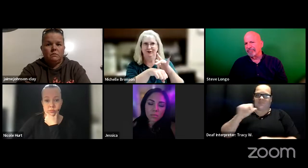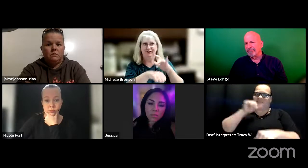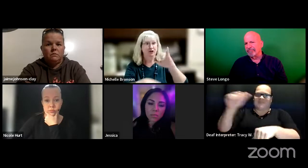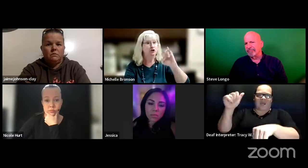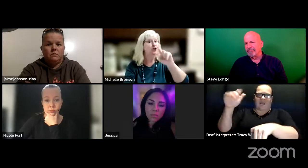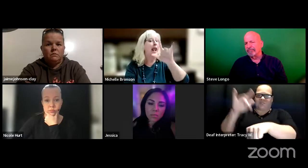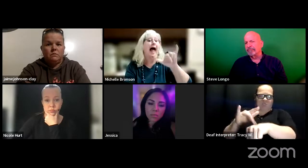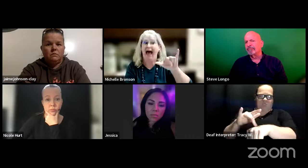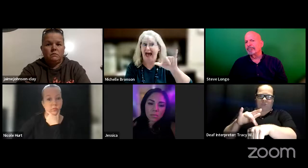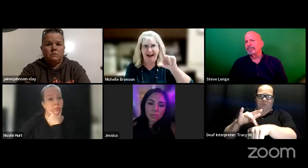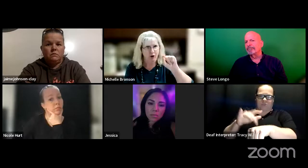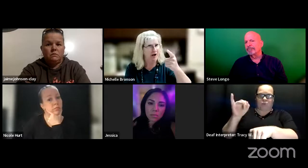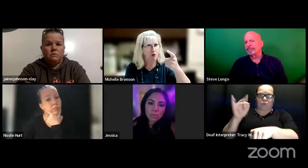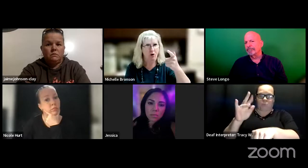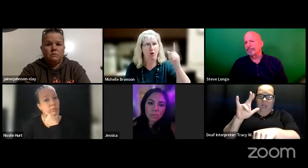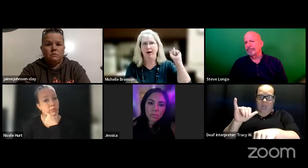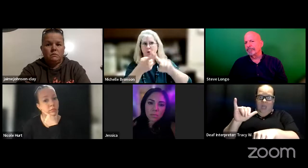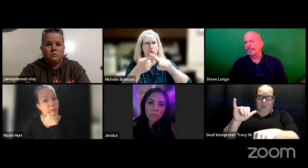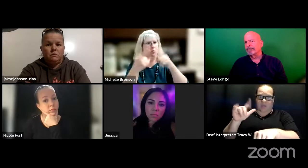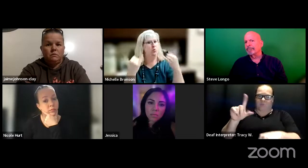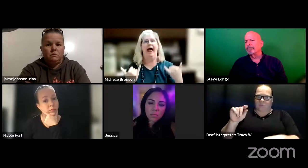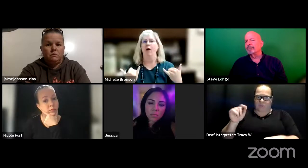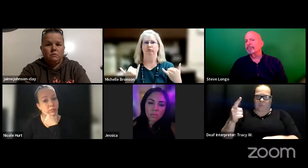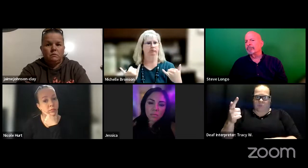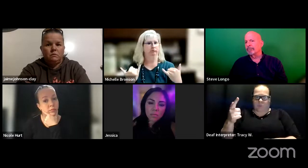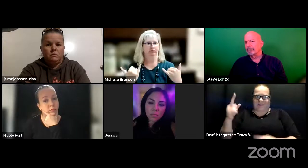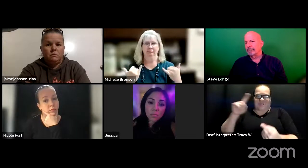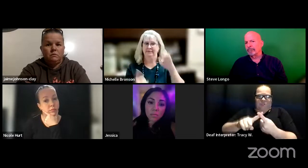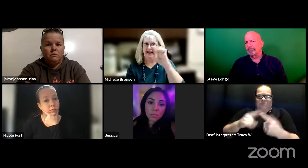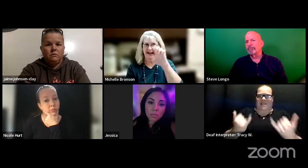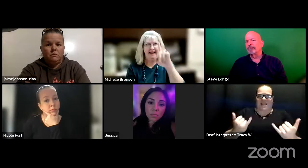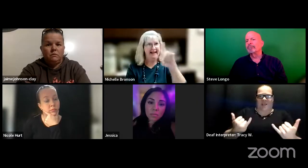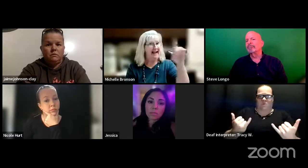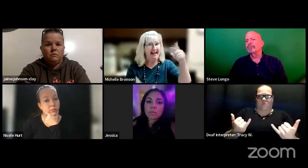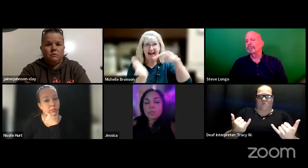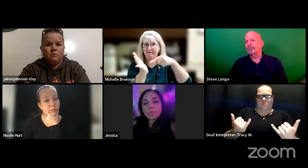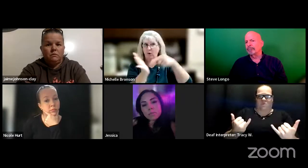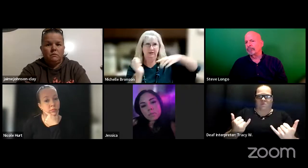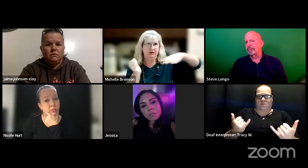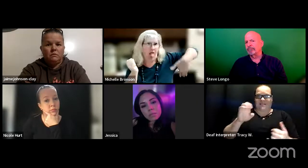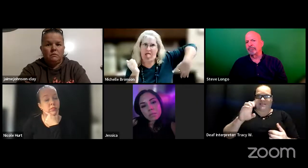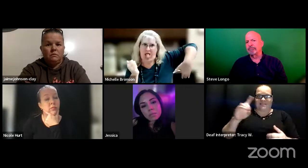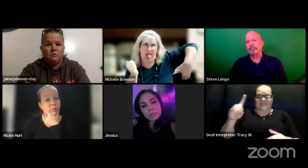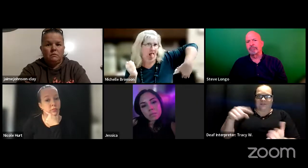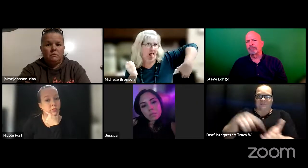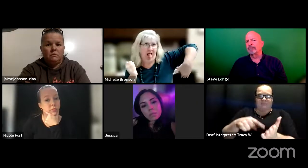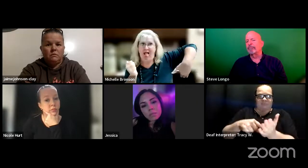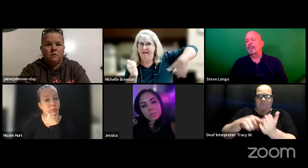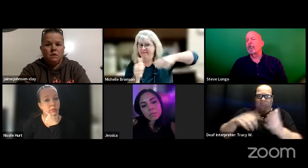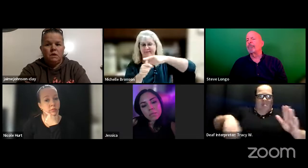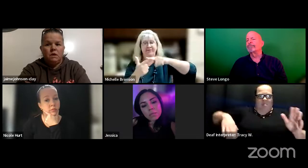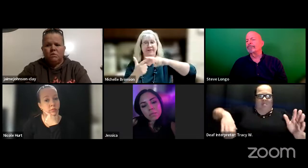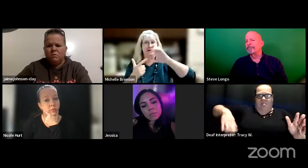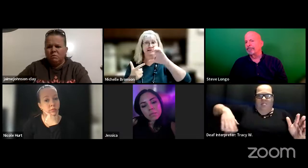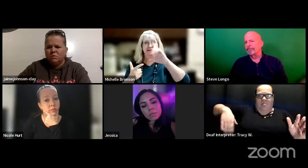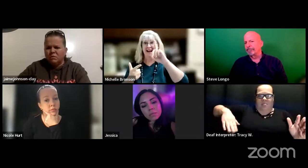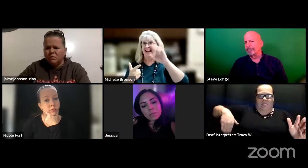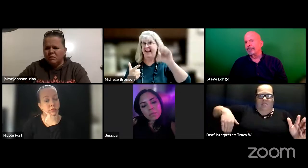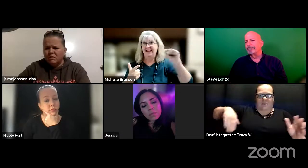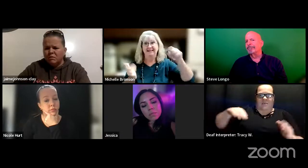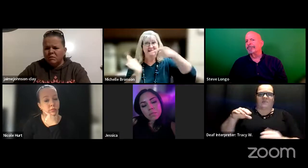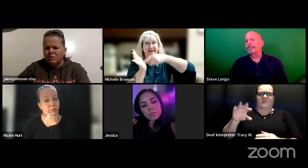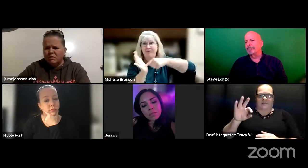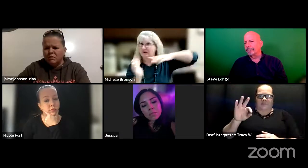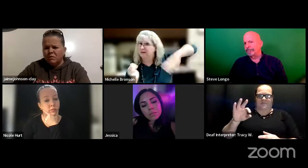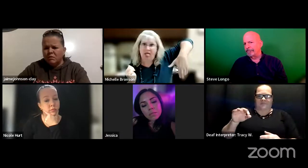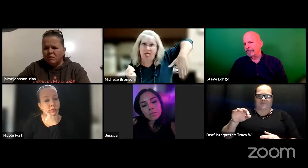So 2021, he has not even touched July 1st to date. So